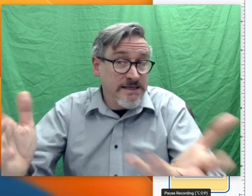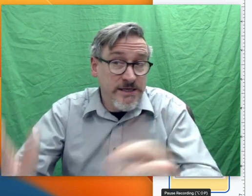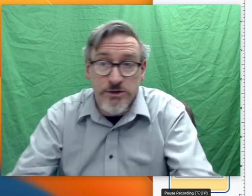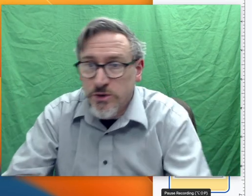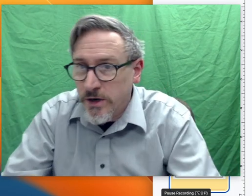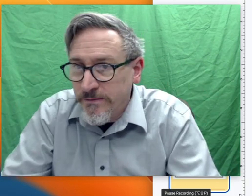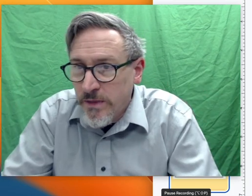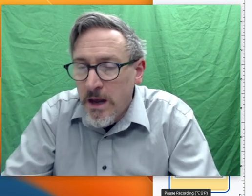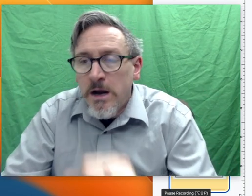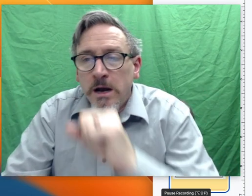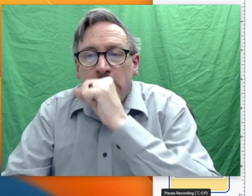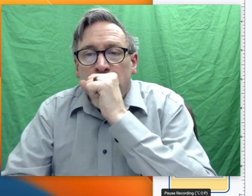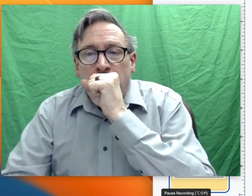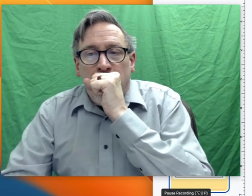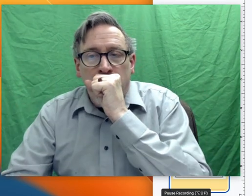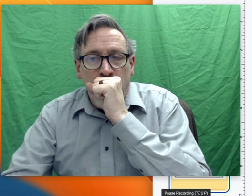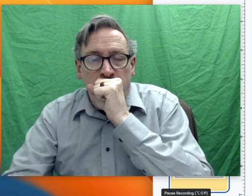makes sense in your story.